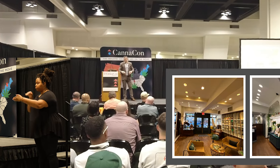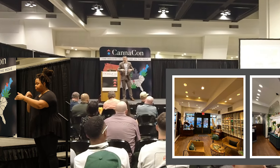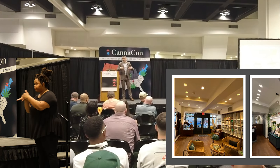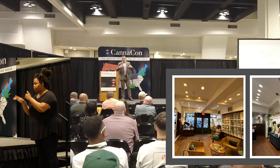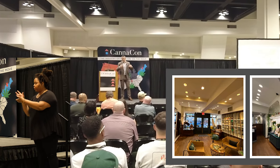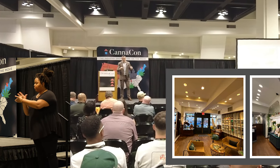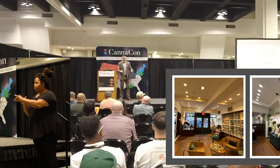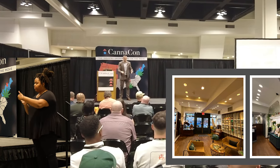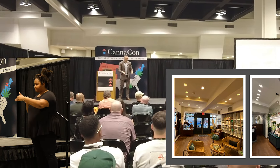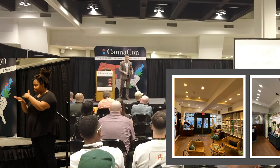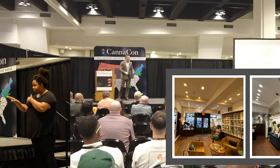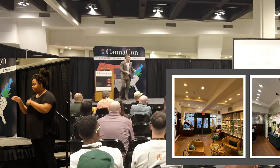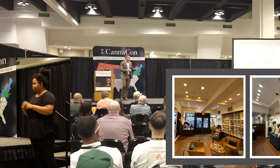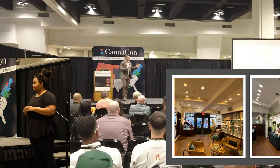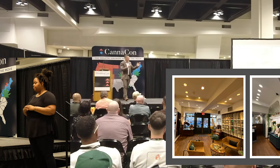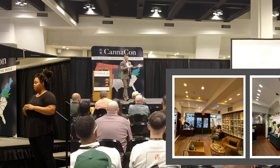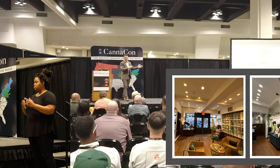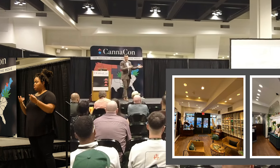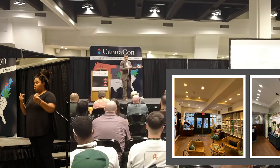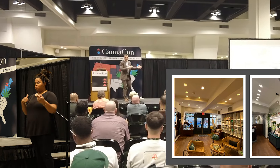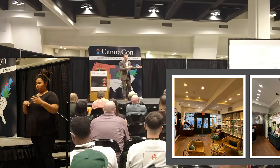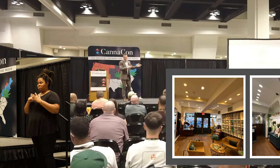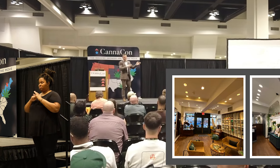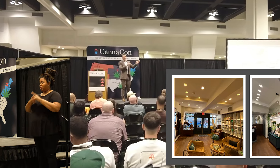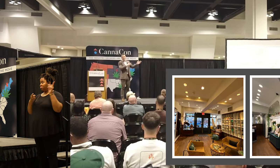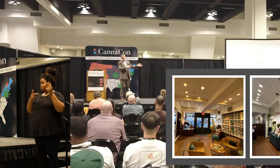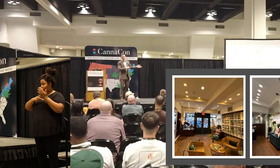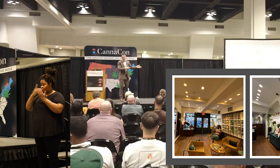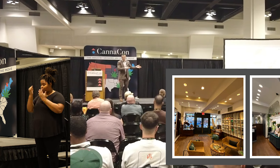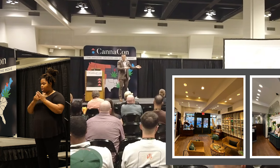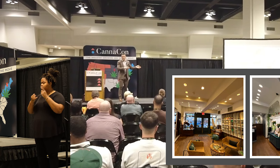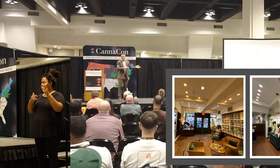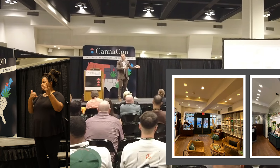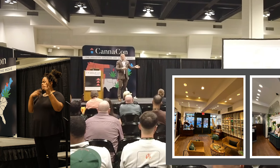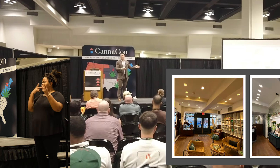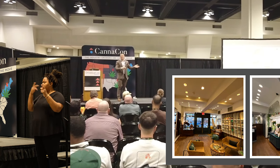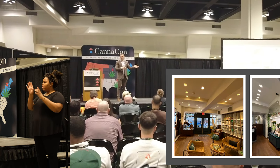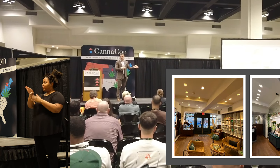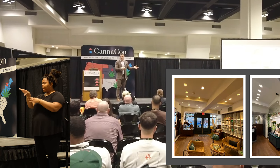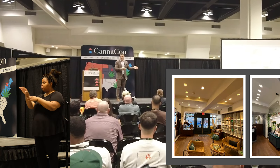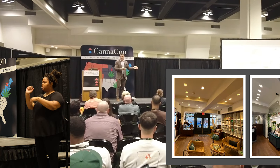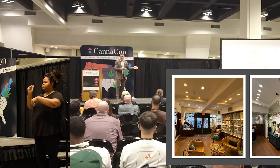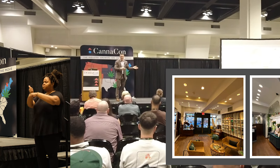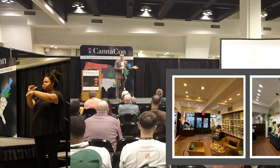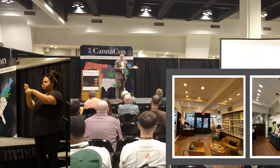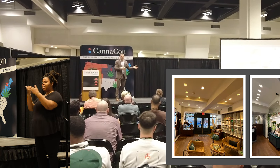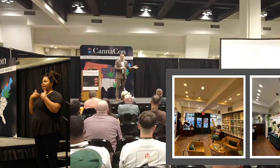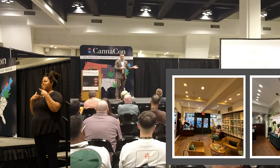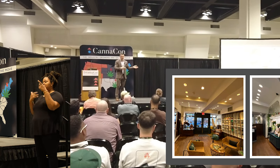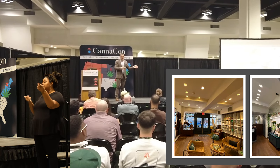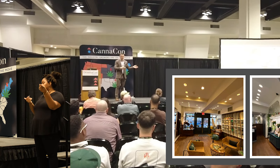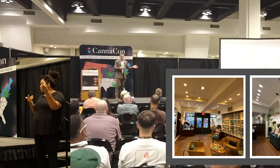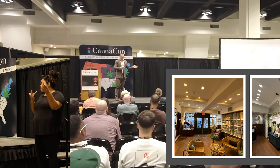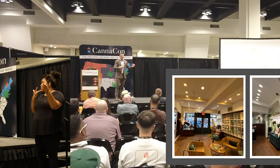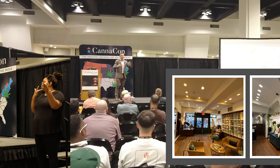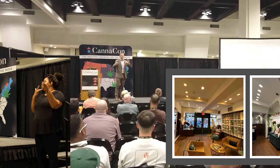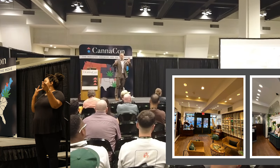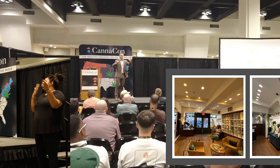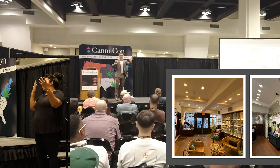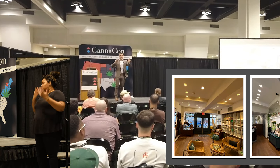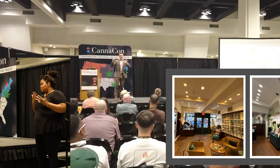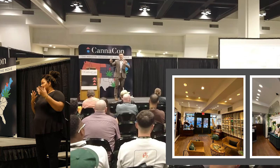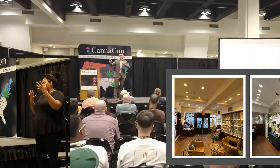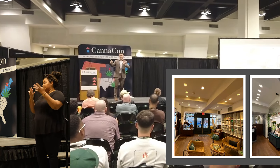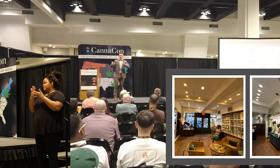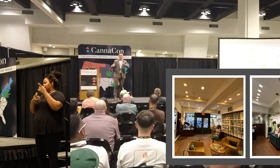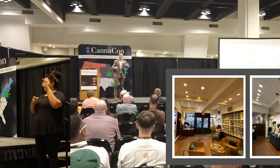So coming in, when we came into this project, we looked at the cameras that they had existing. Unfortunately, a lot of the cameras were sort of a pick